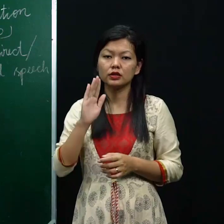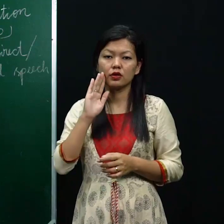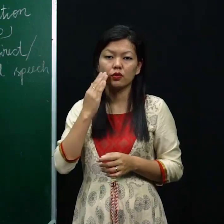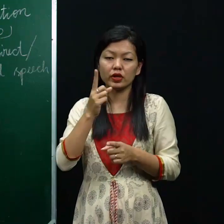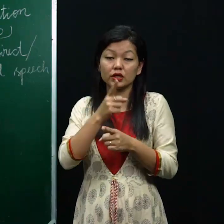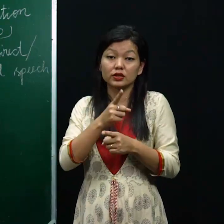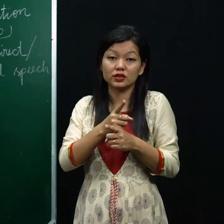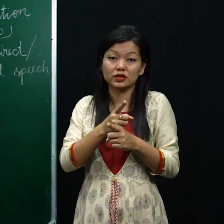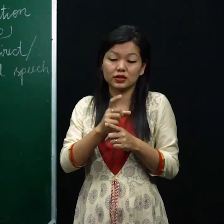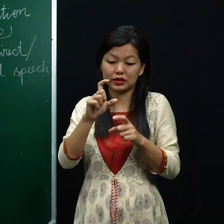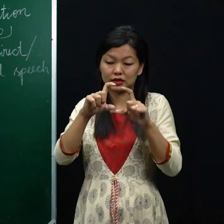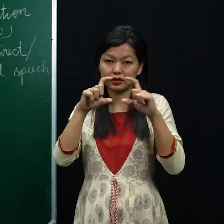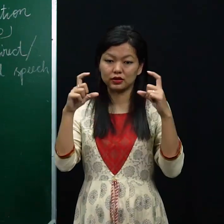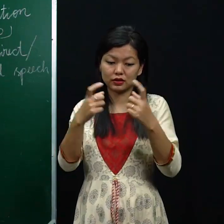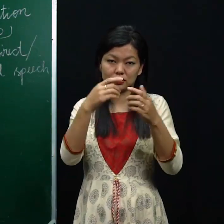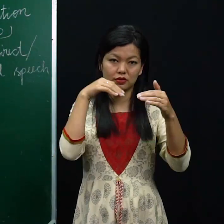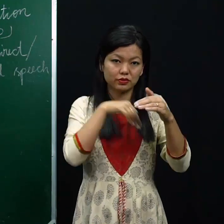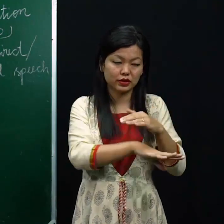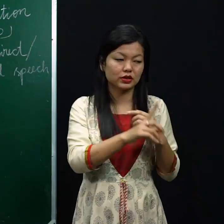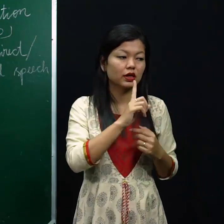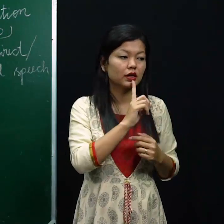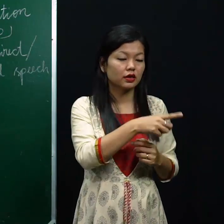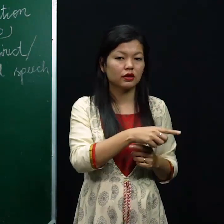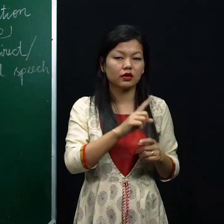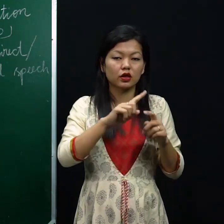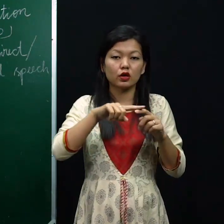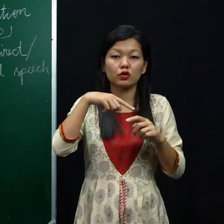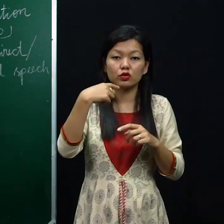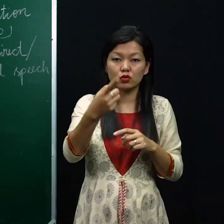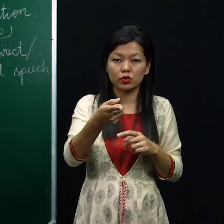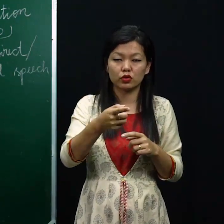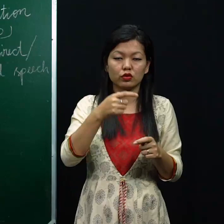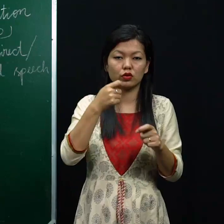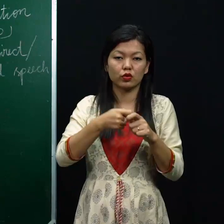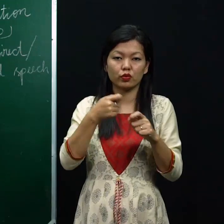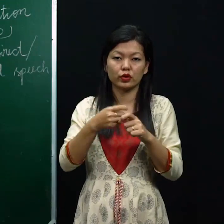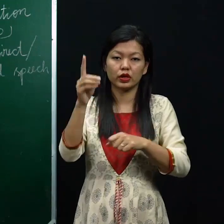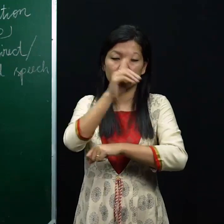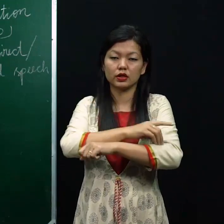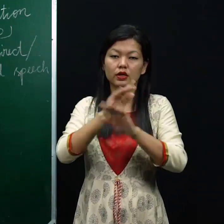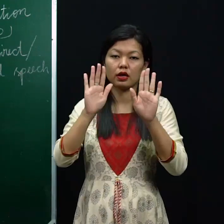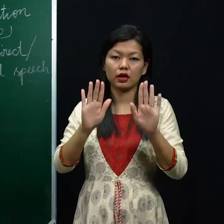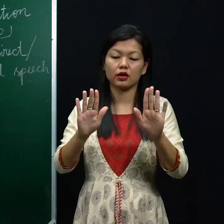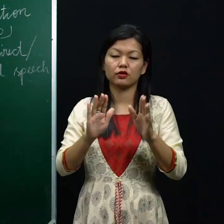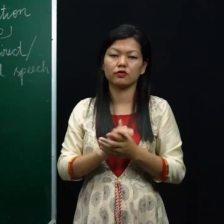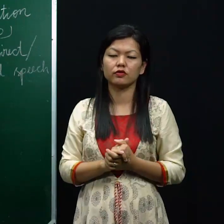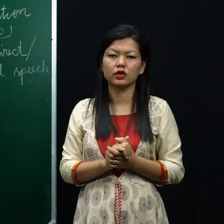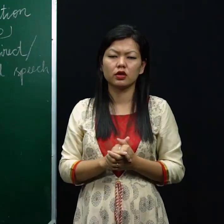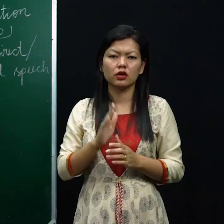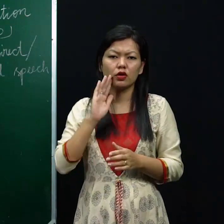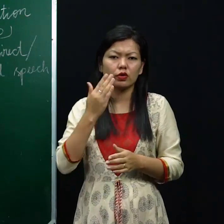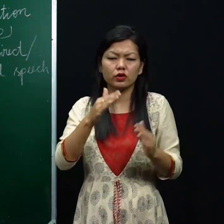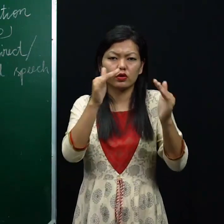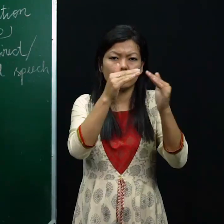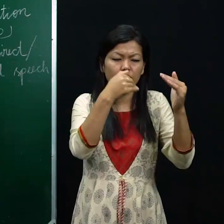your teacher told you. Example, the teacher said, tomorrow will be a working day. You don't go and say the same thing to your